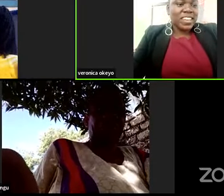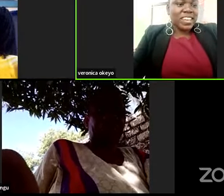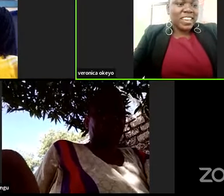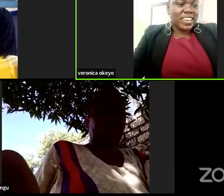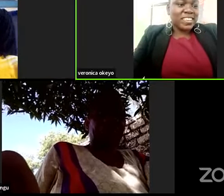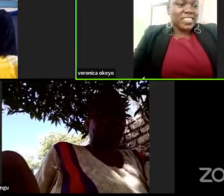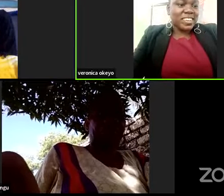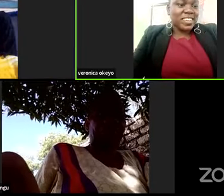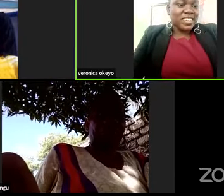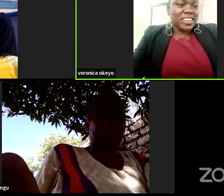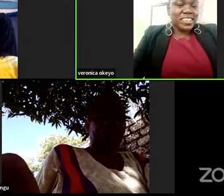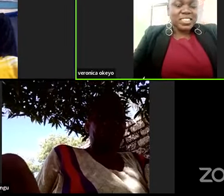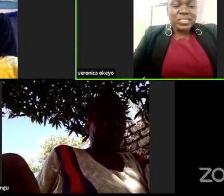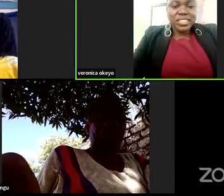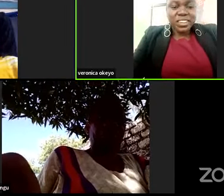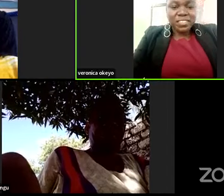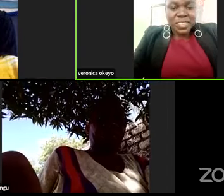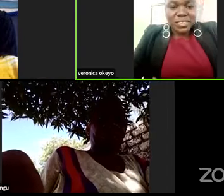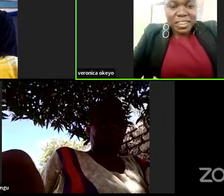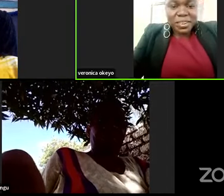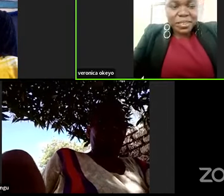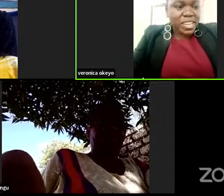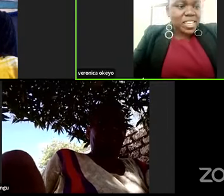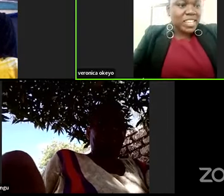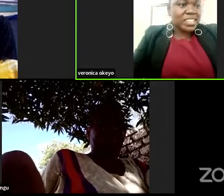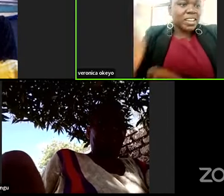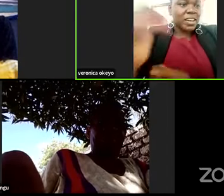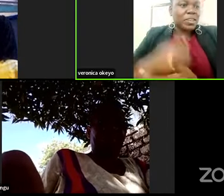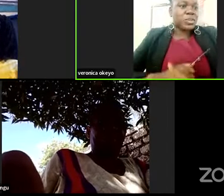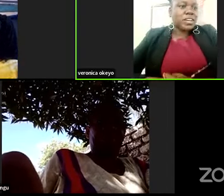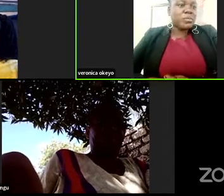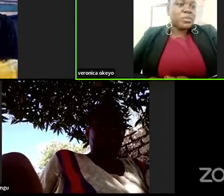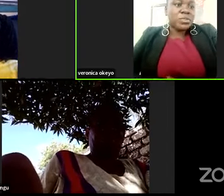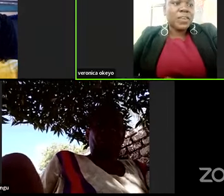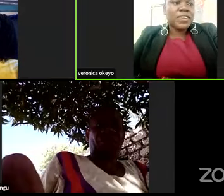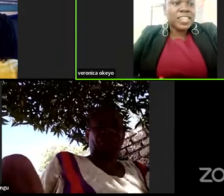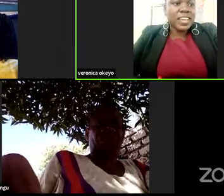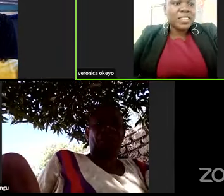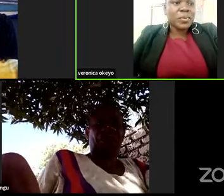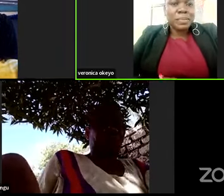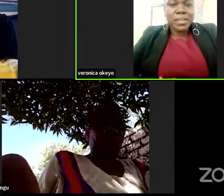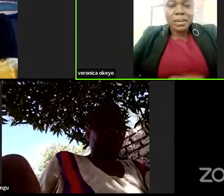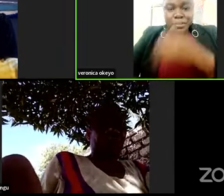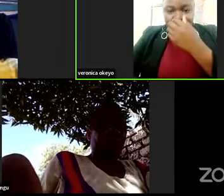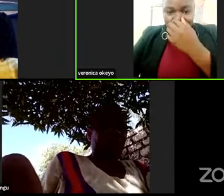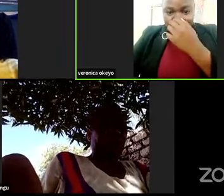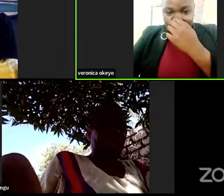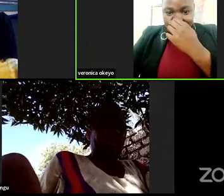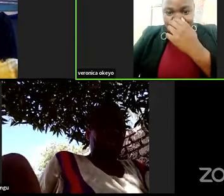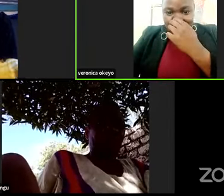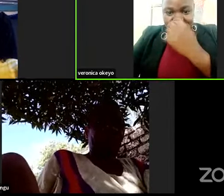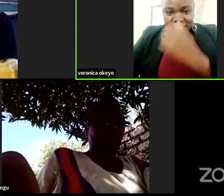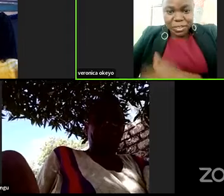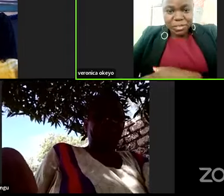Okay, good afternoon, everyone, and I want to welcome you to our second webinar. And thank you for taking